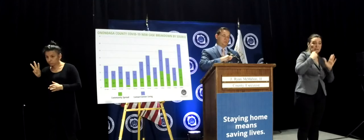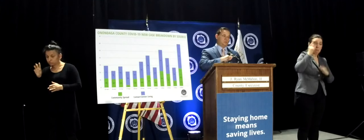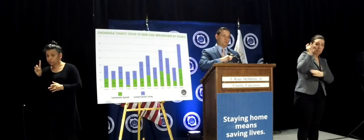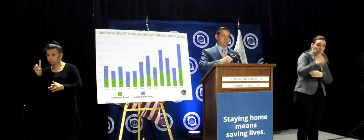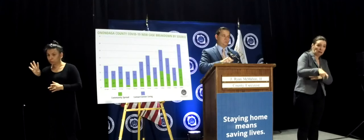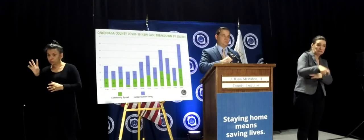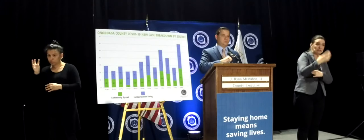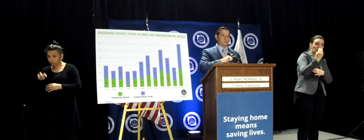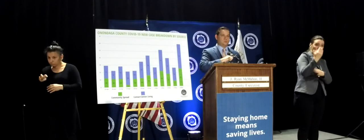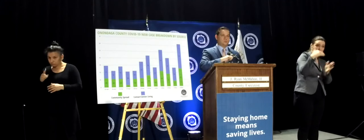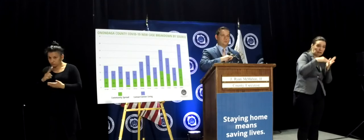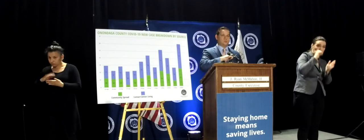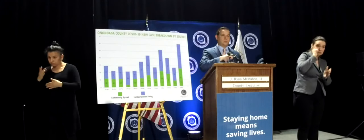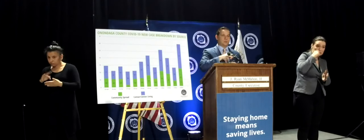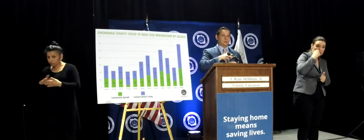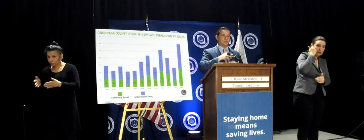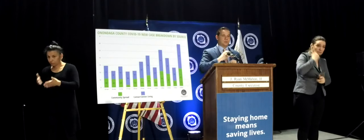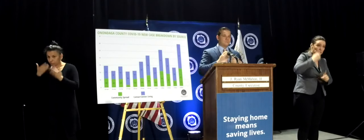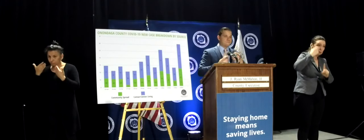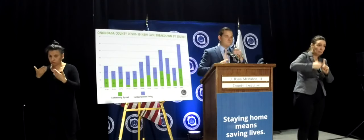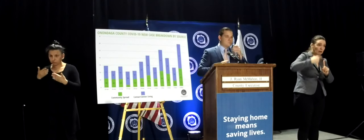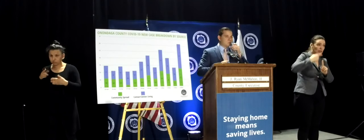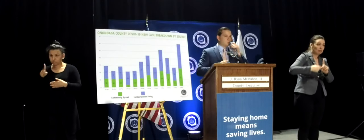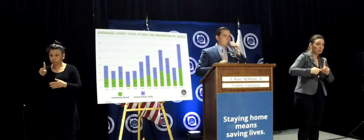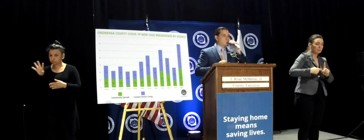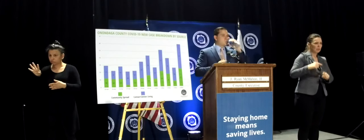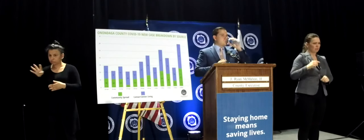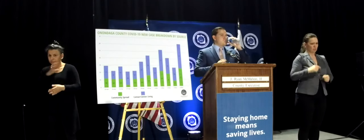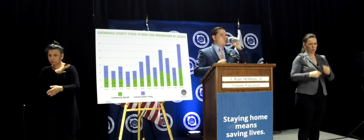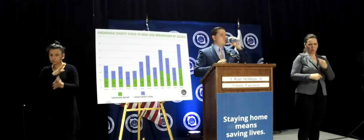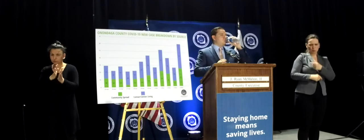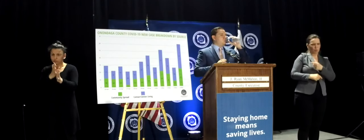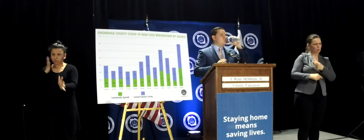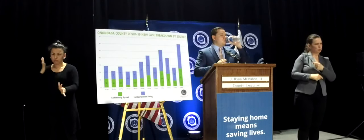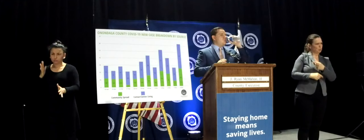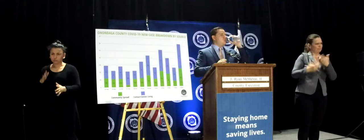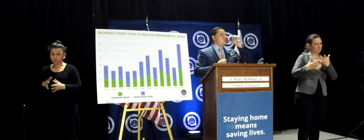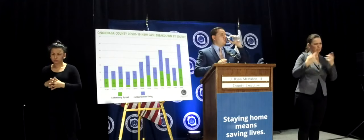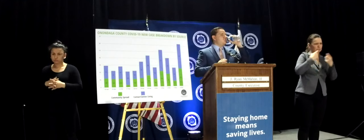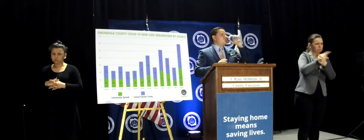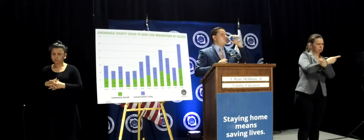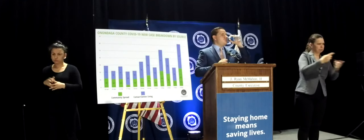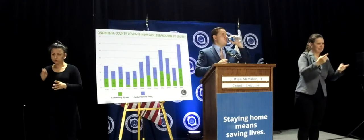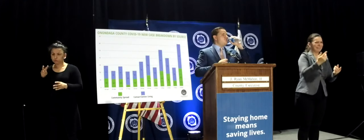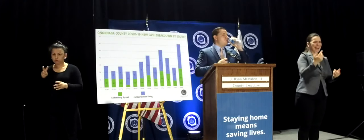general invitation and say 14,000 people line up. You want to test people.